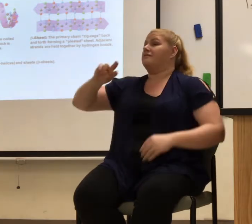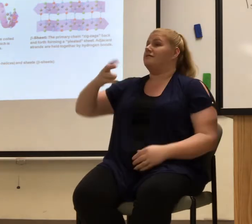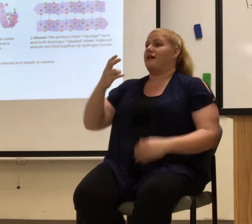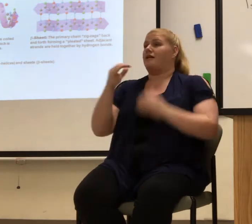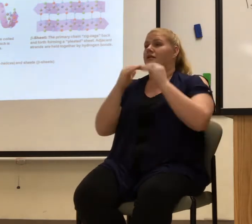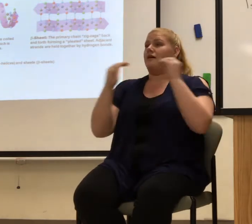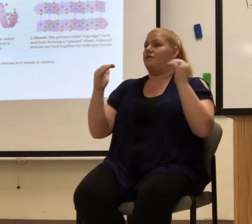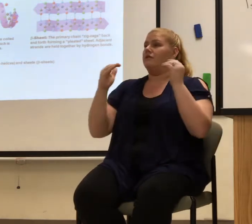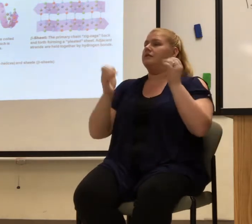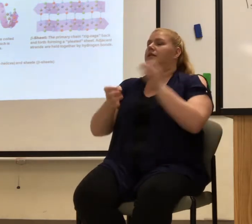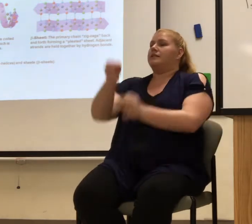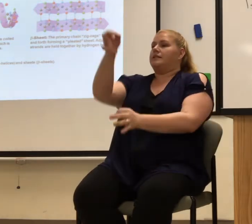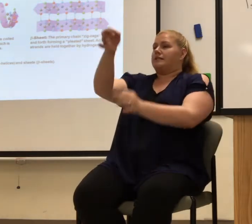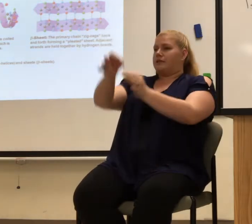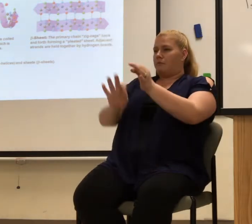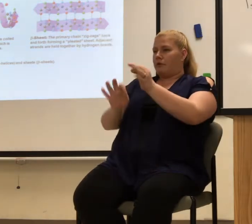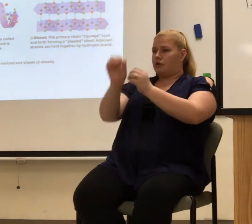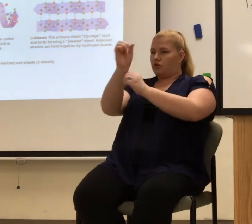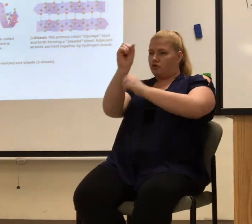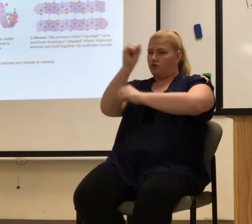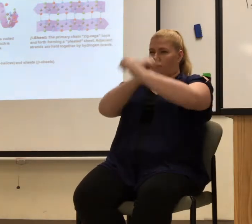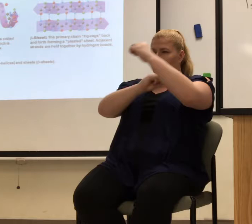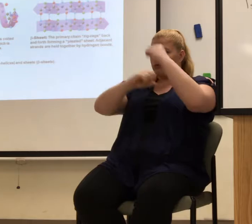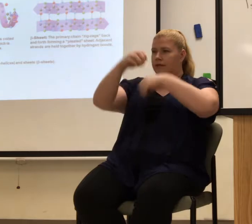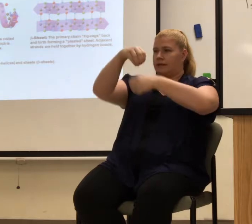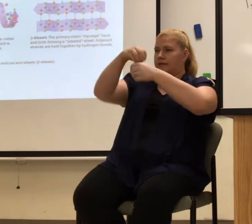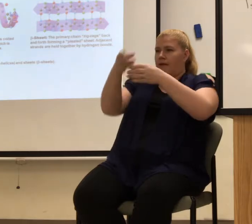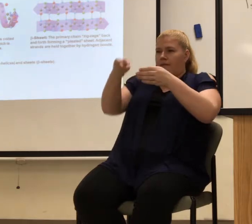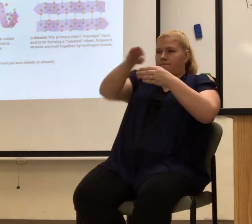simplest structures of the folding. Okay.